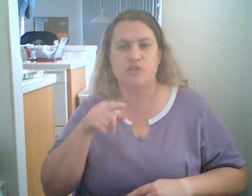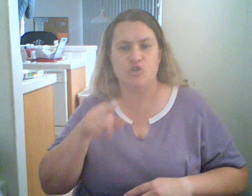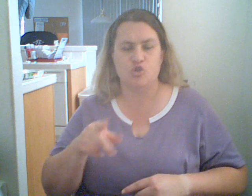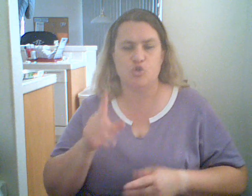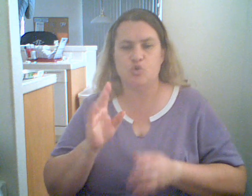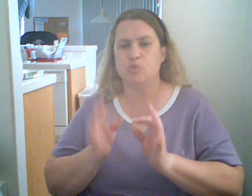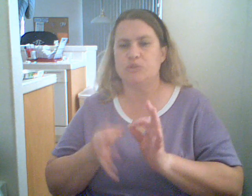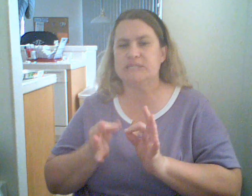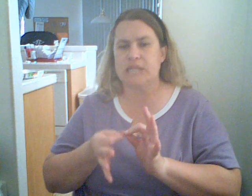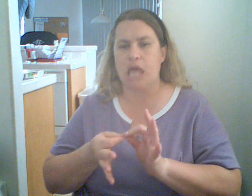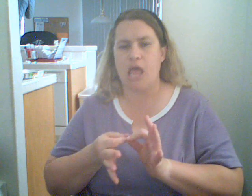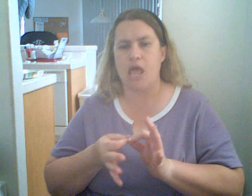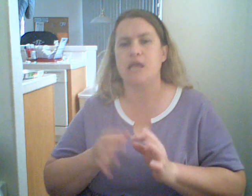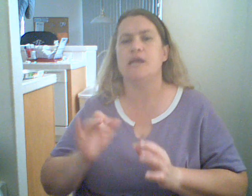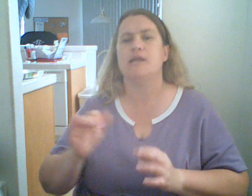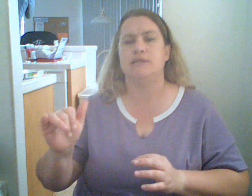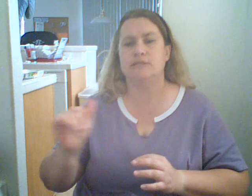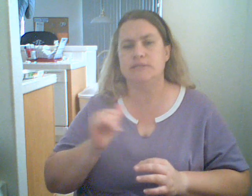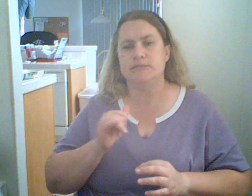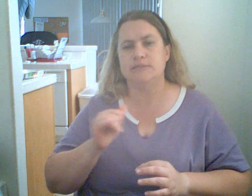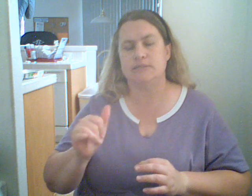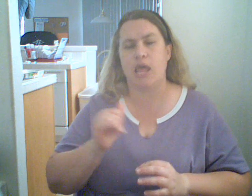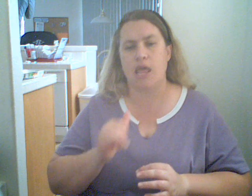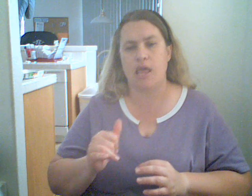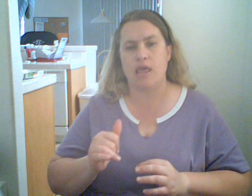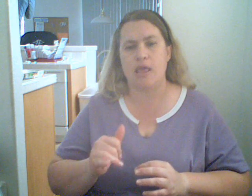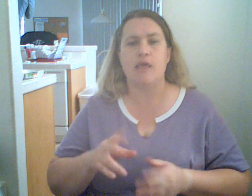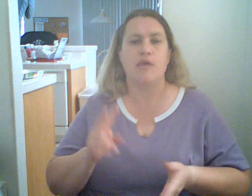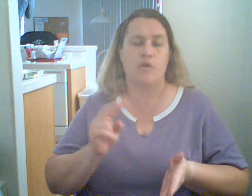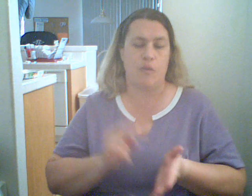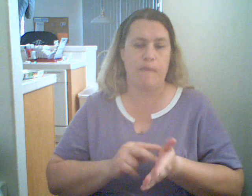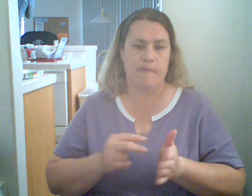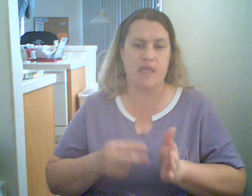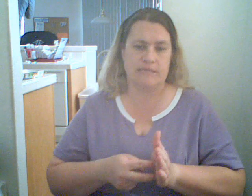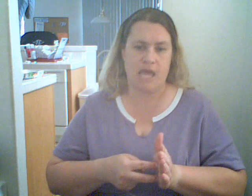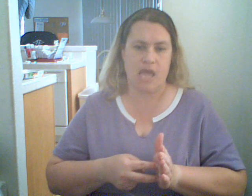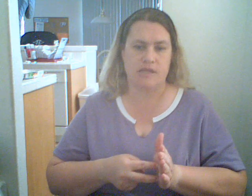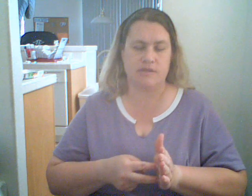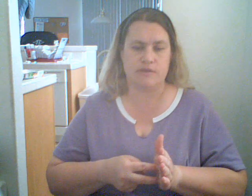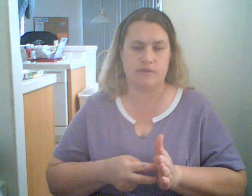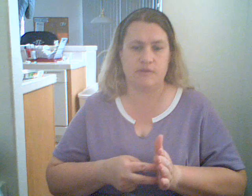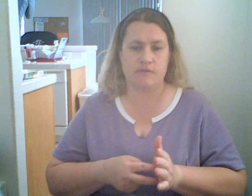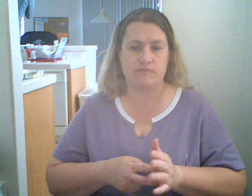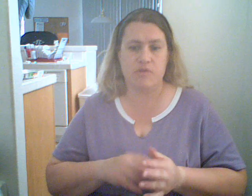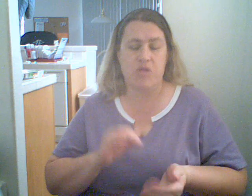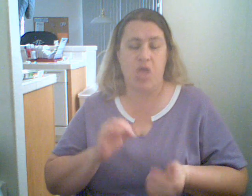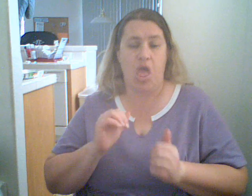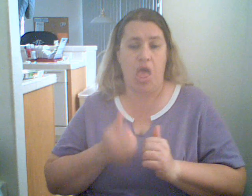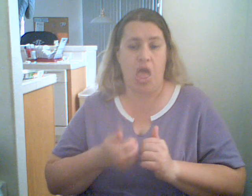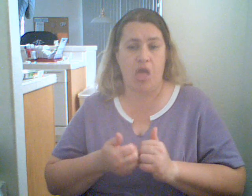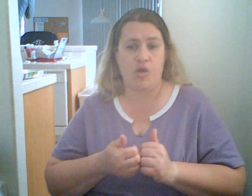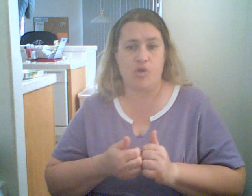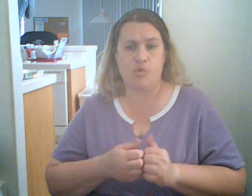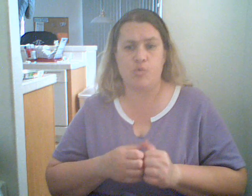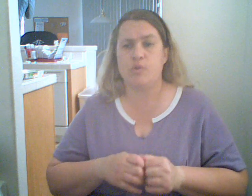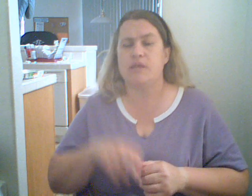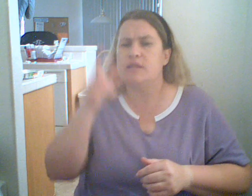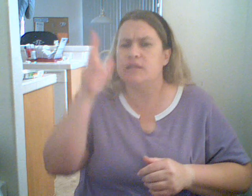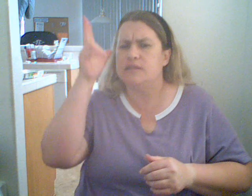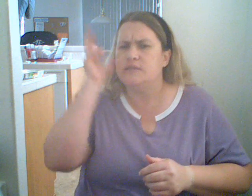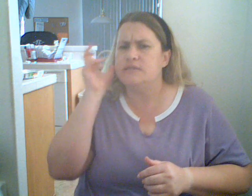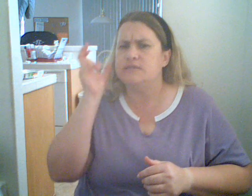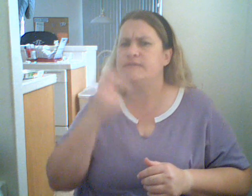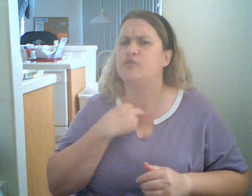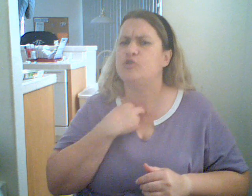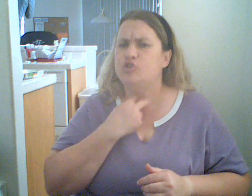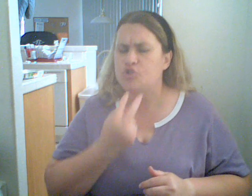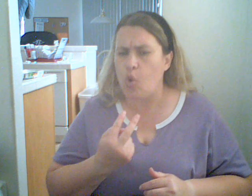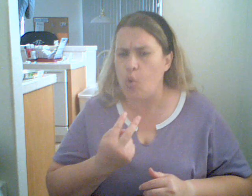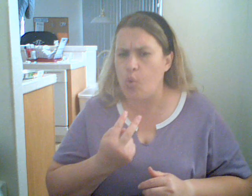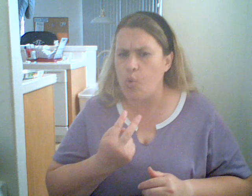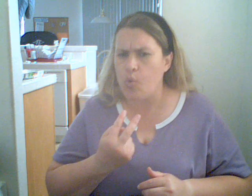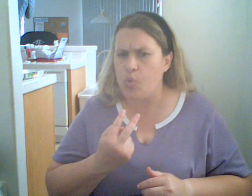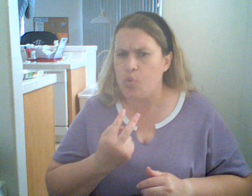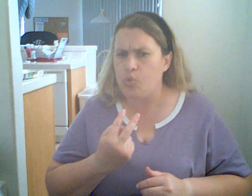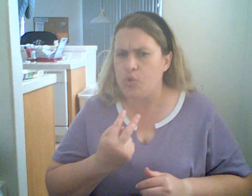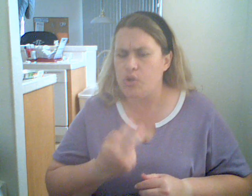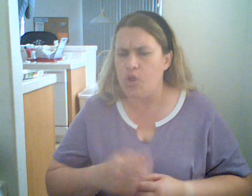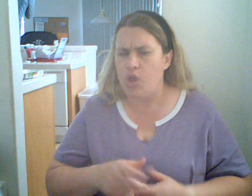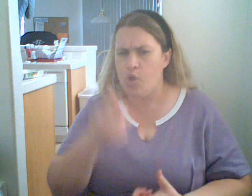with the same intent. Some of how we do that is we listen for tone of voice, or we watch the body language and